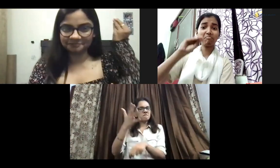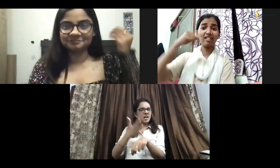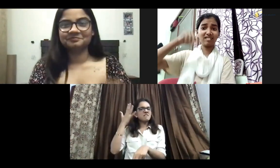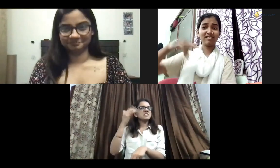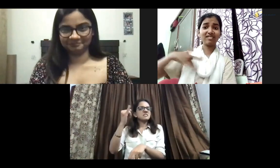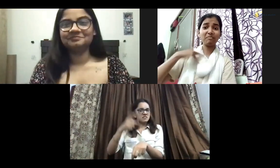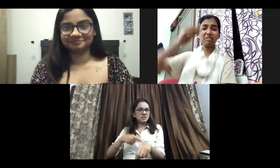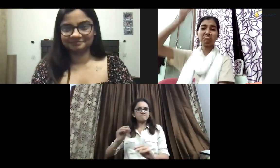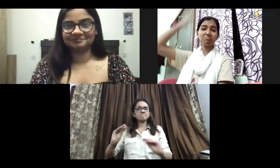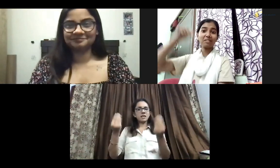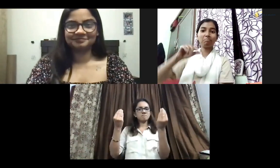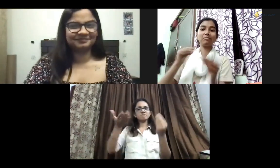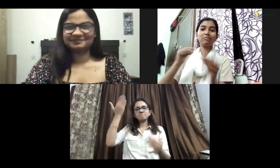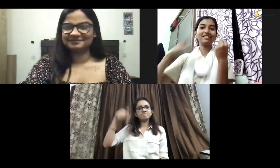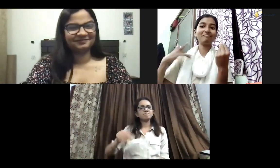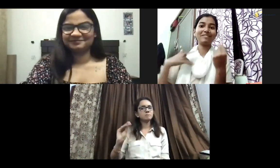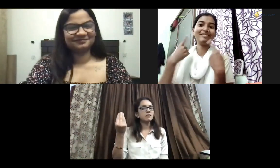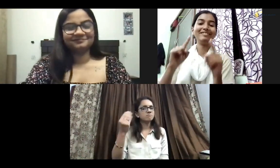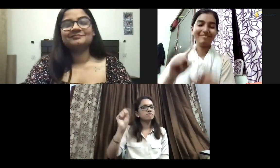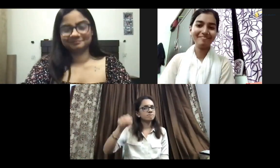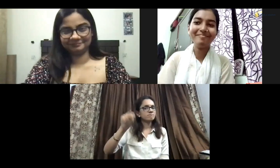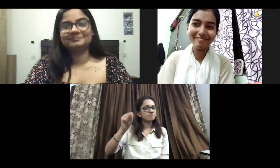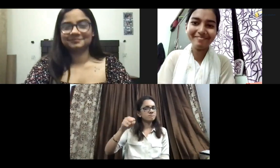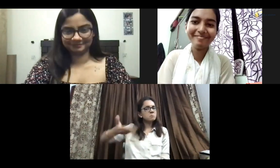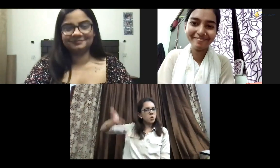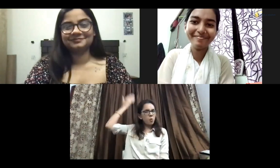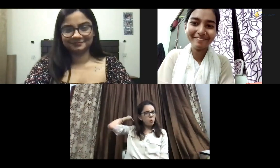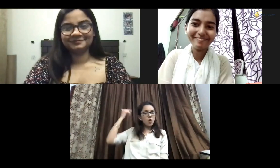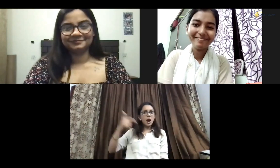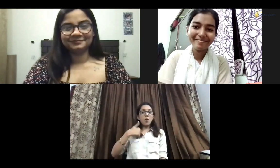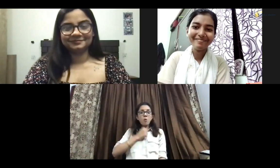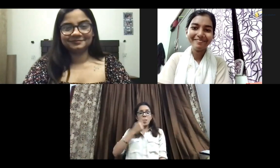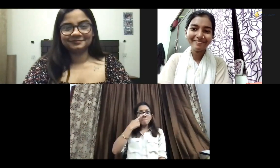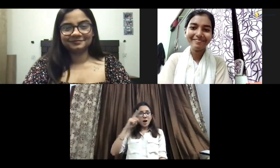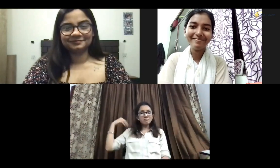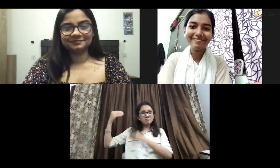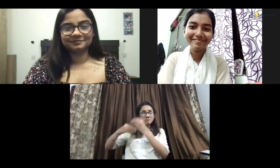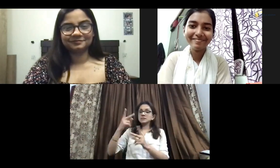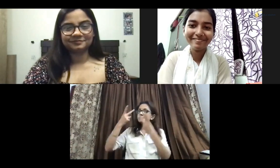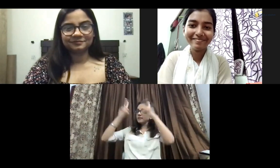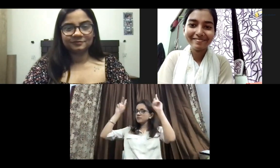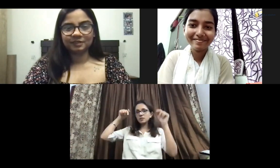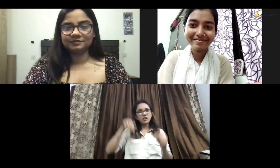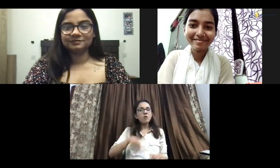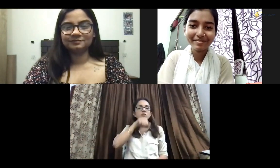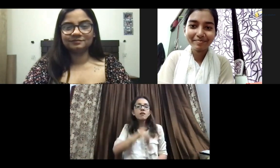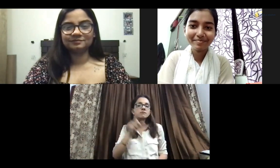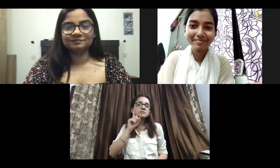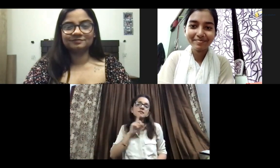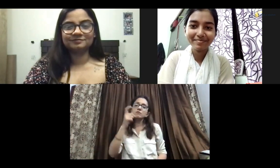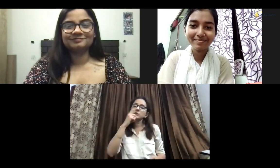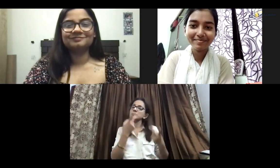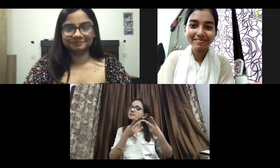at par with the hearing people. I think in 5 to 6 years things will get better. Yeah. Earlier, so when I see